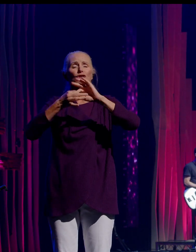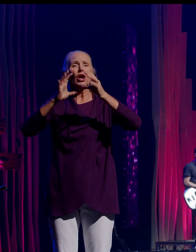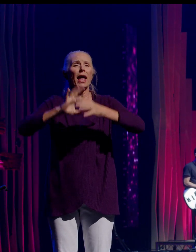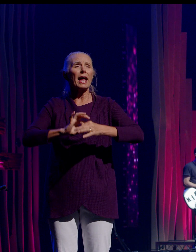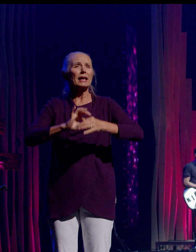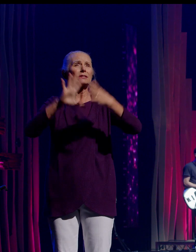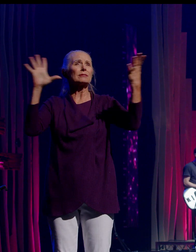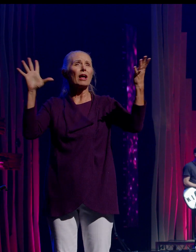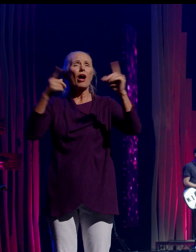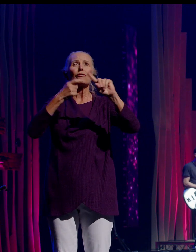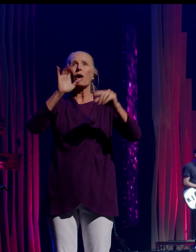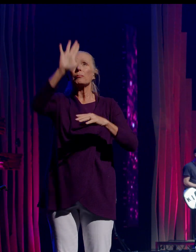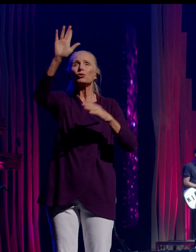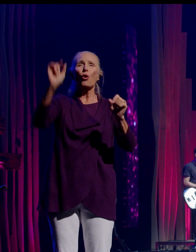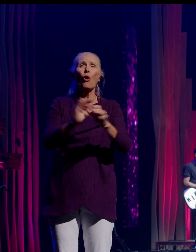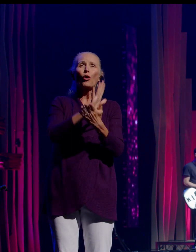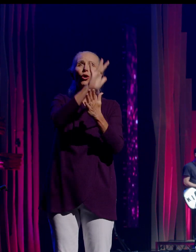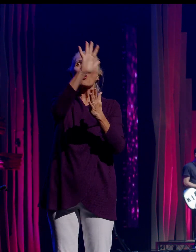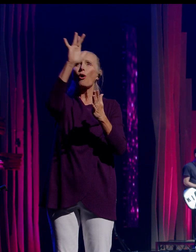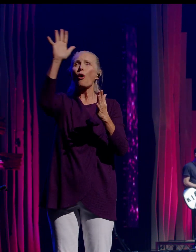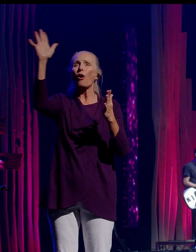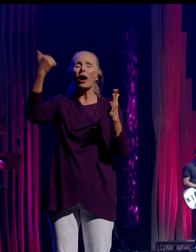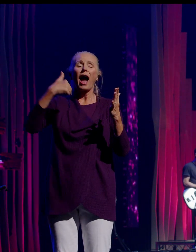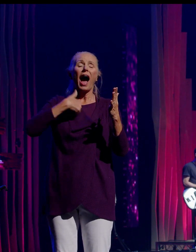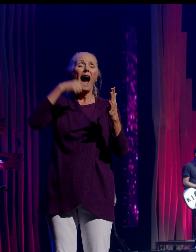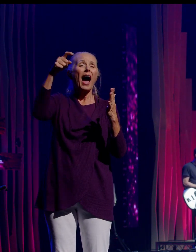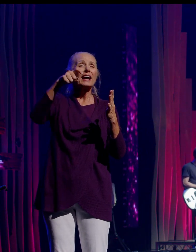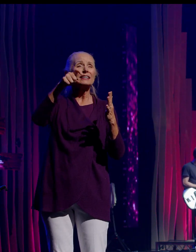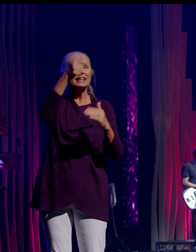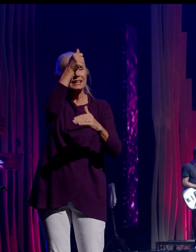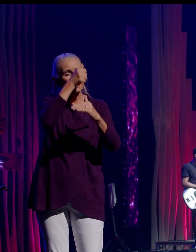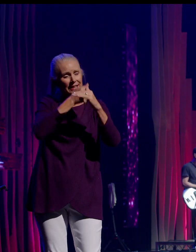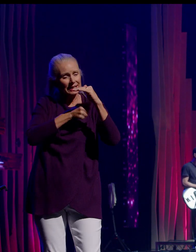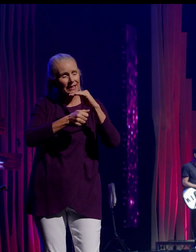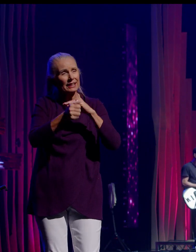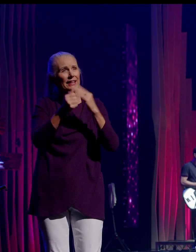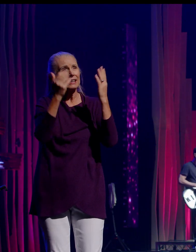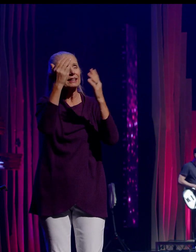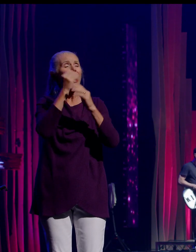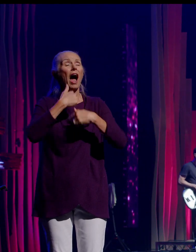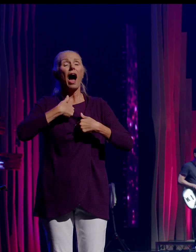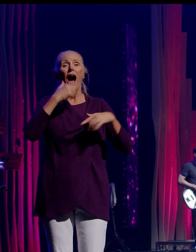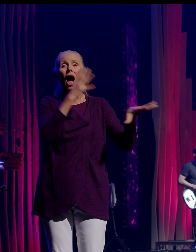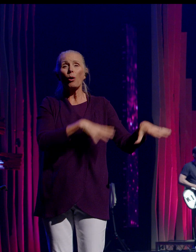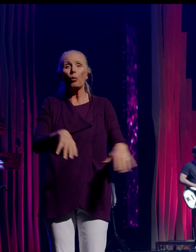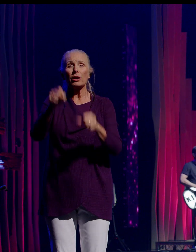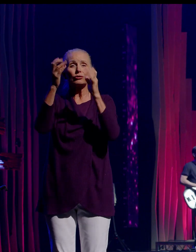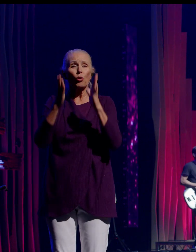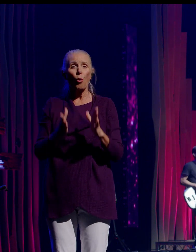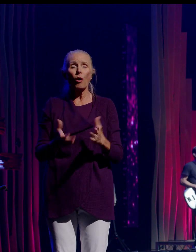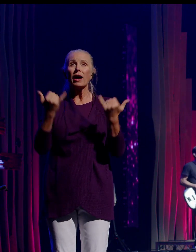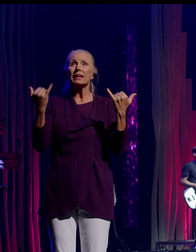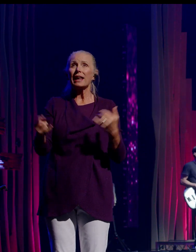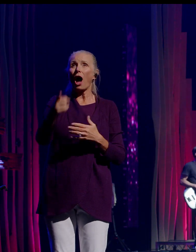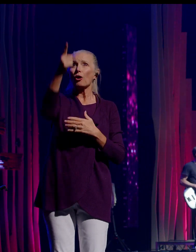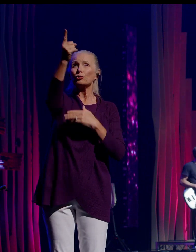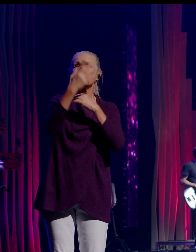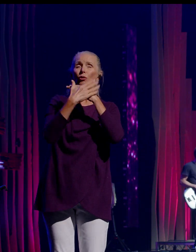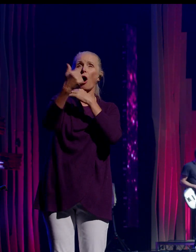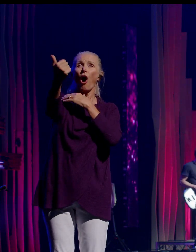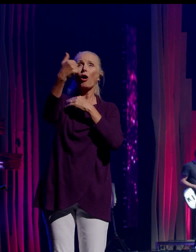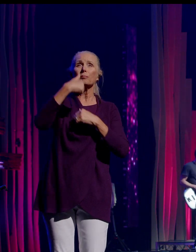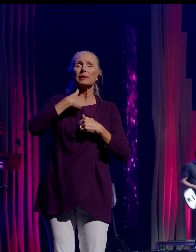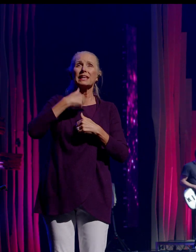your glory. I needed shelter, I was an orphan, now you call me